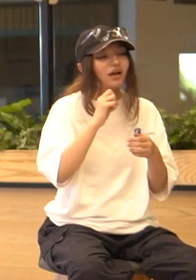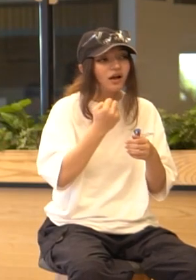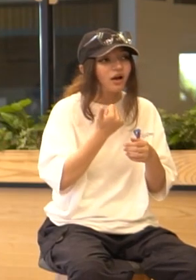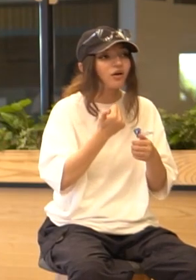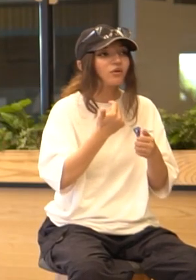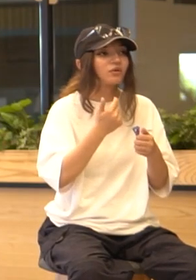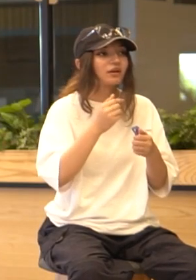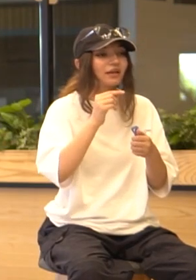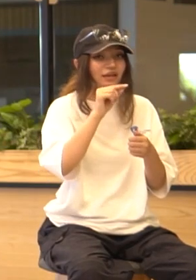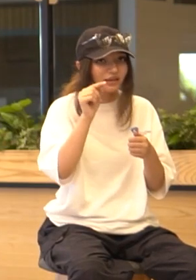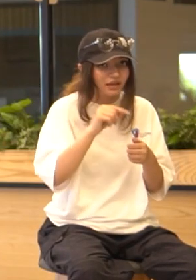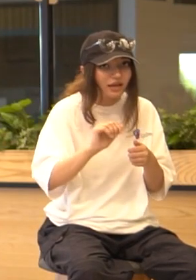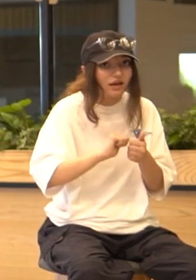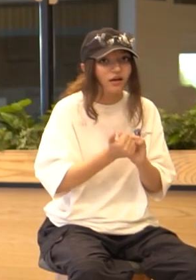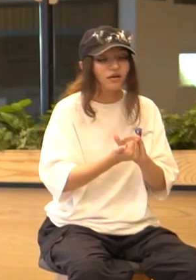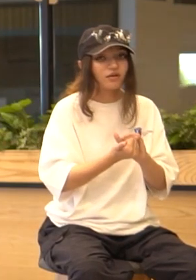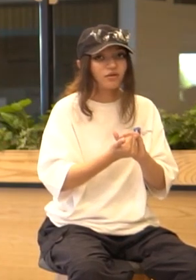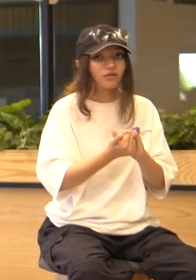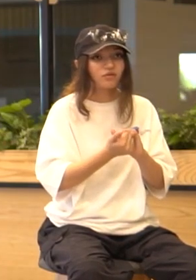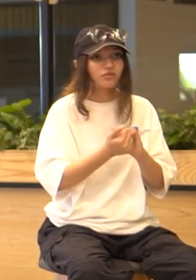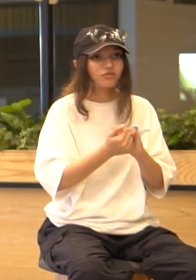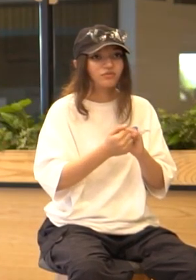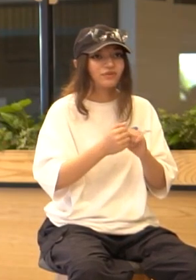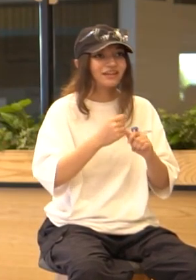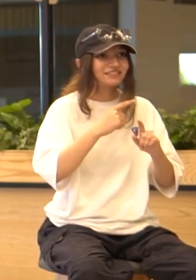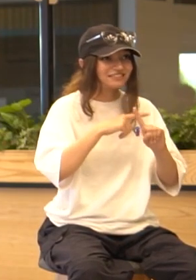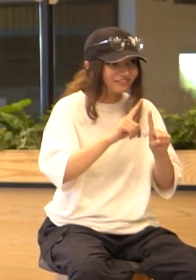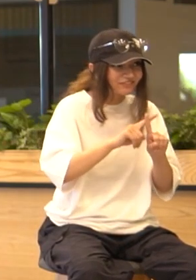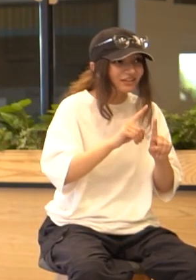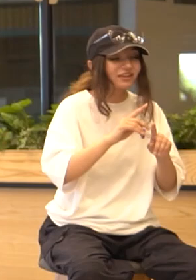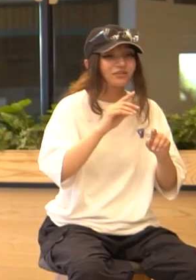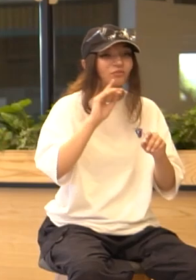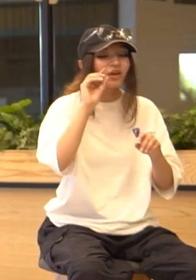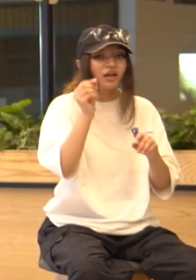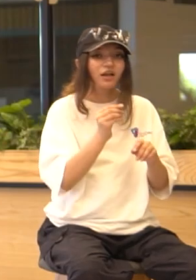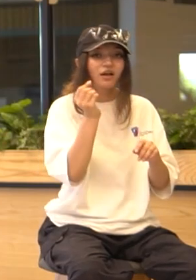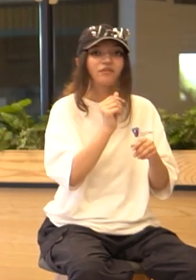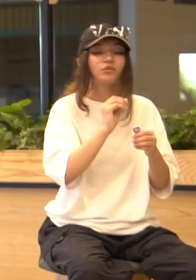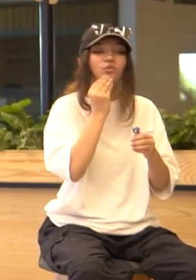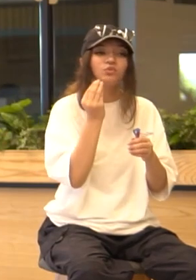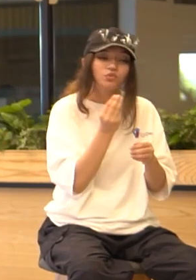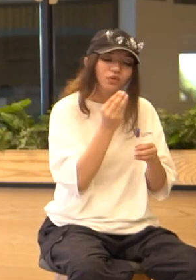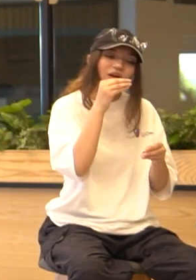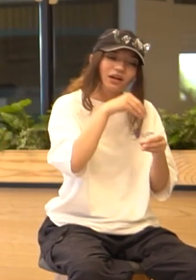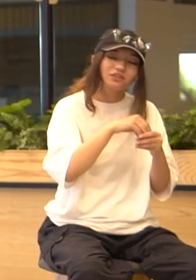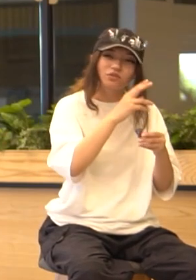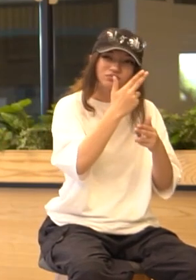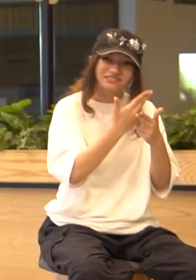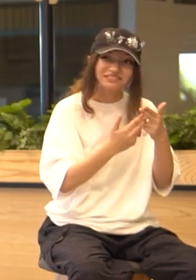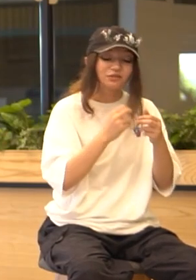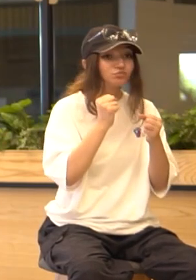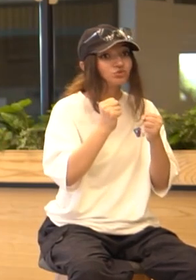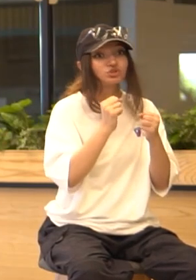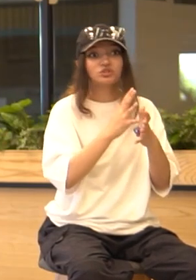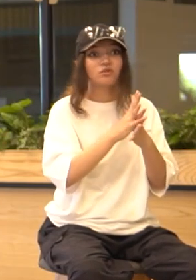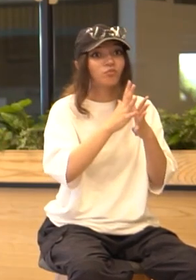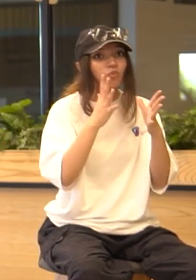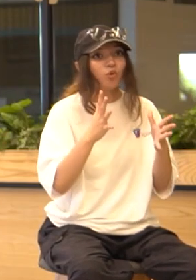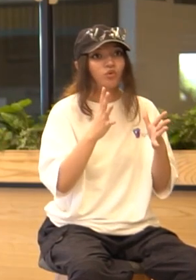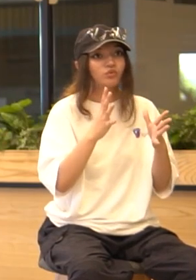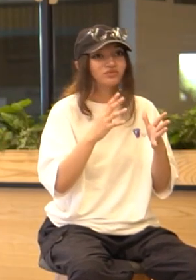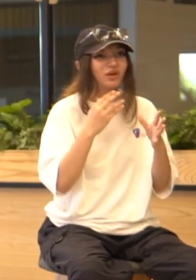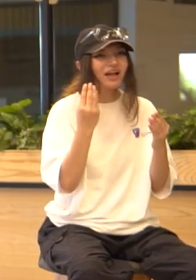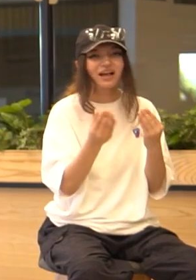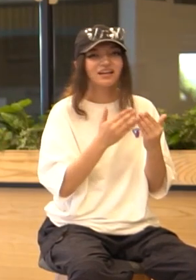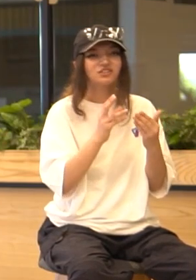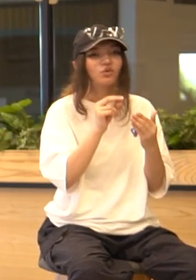usme? Whether it's going to be the kenchi wala kaaf or the kamre wala kaaf. Urdu is like a very complicated language. It's